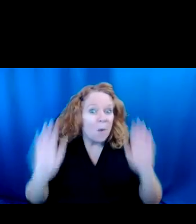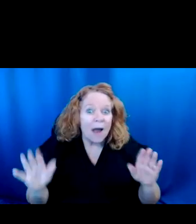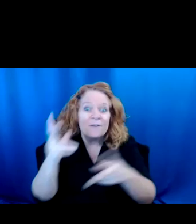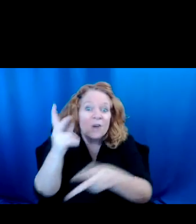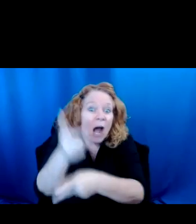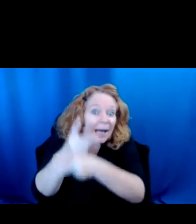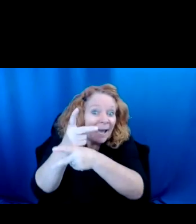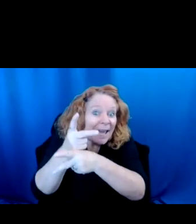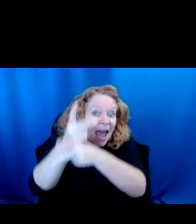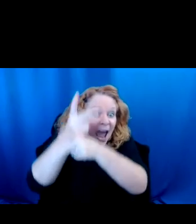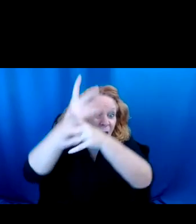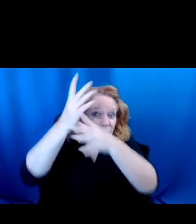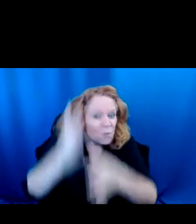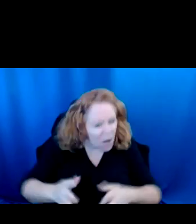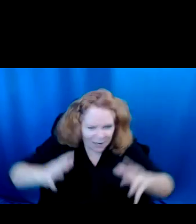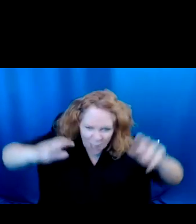carers,